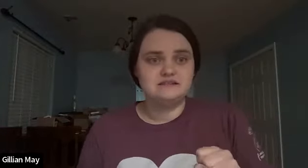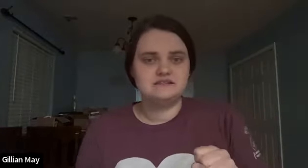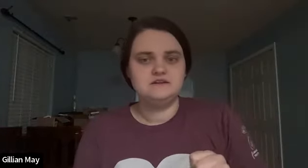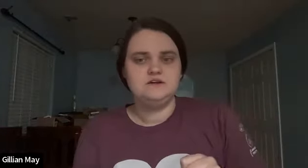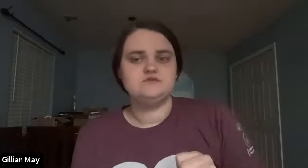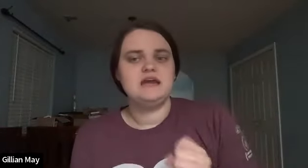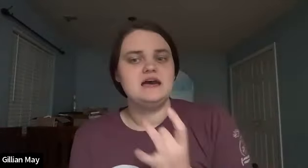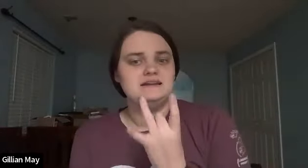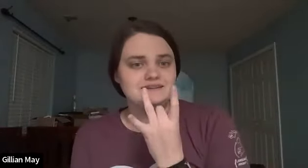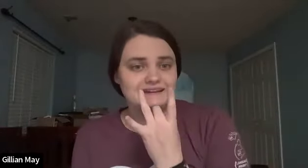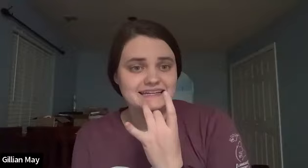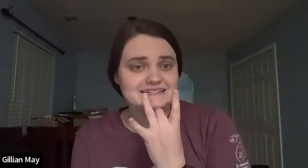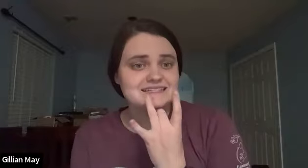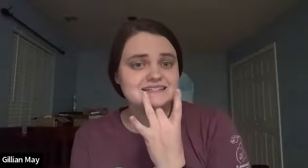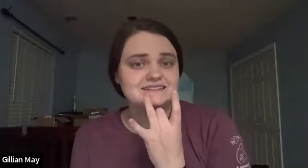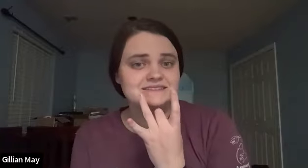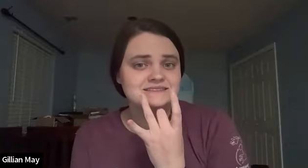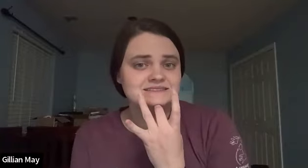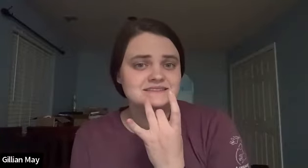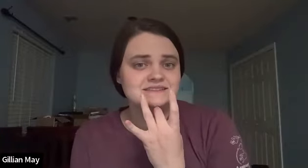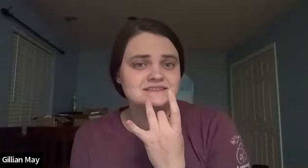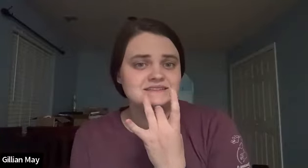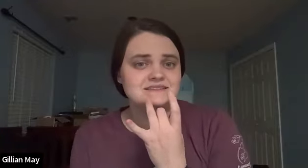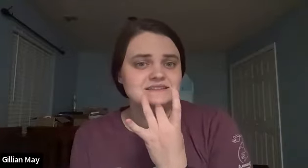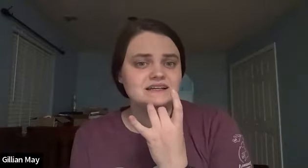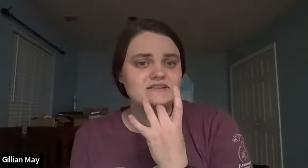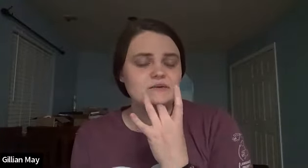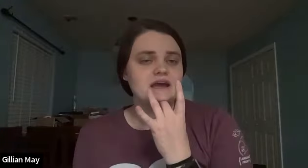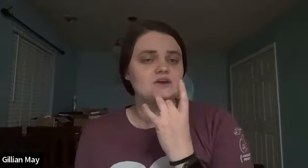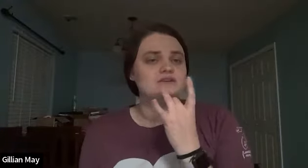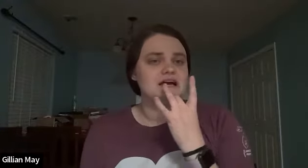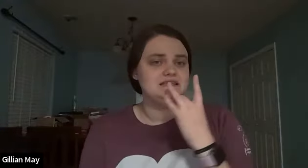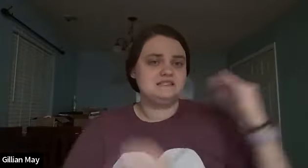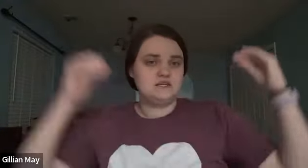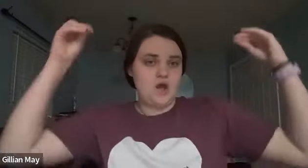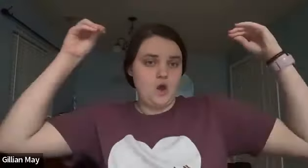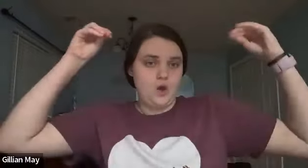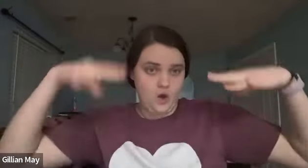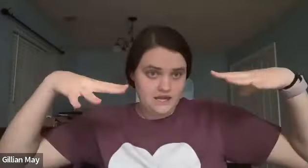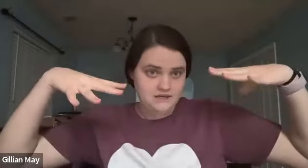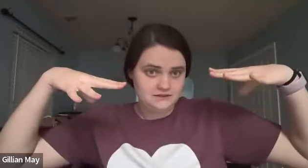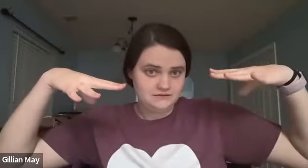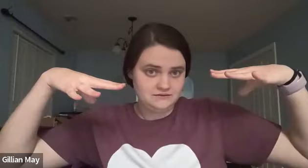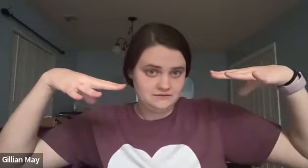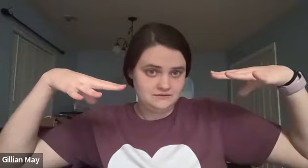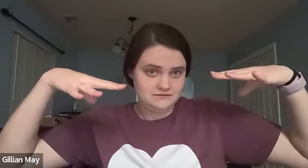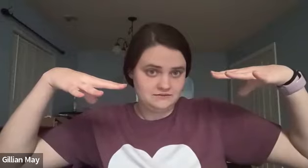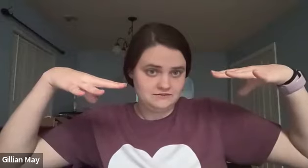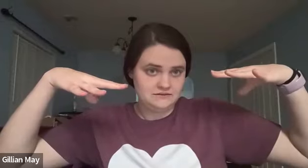Lights. So we had lights, and then we had our lights on,